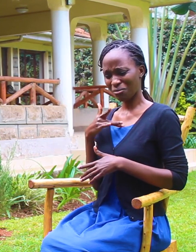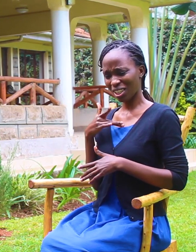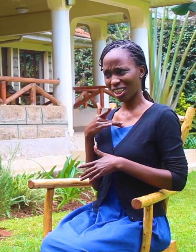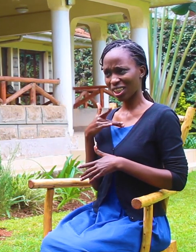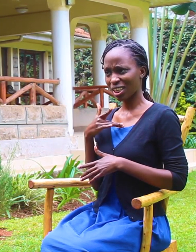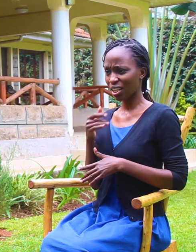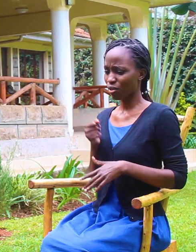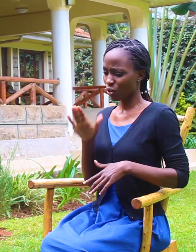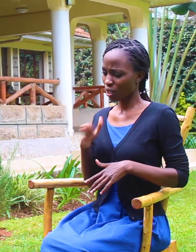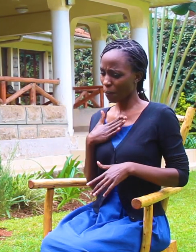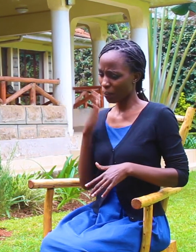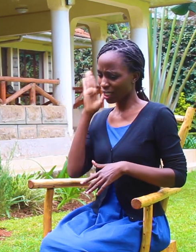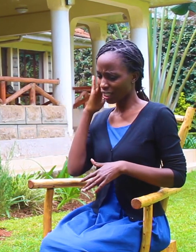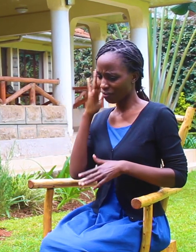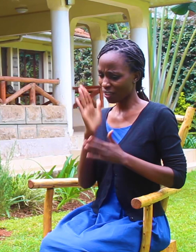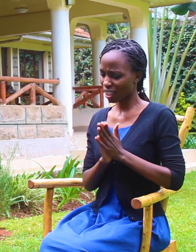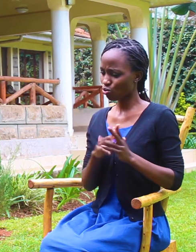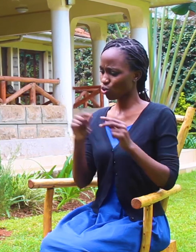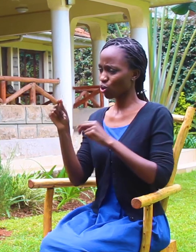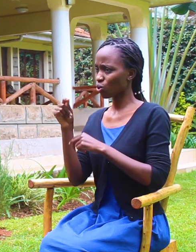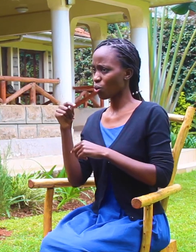refused, because I was thinking that she's going to be eaten by lions.